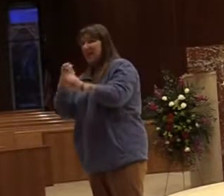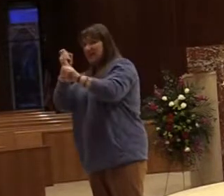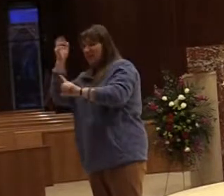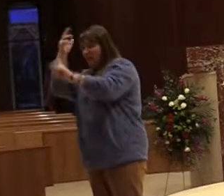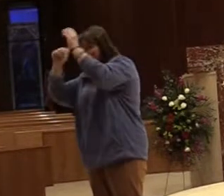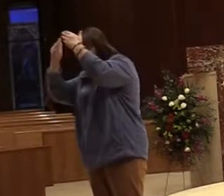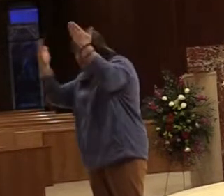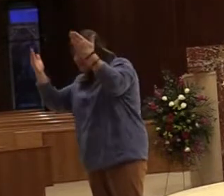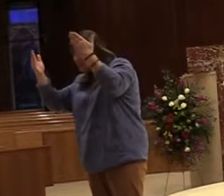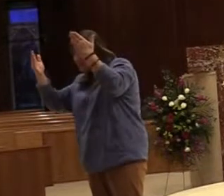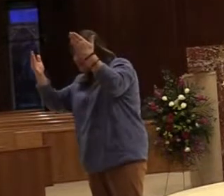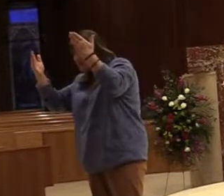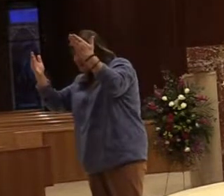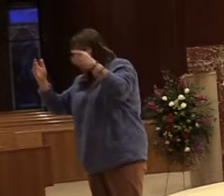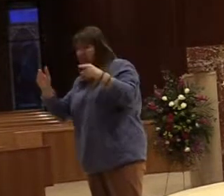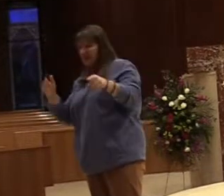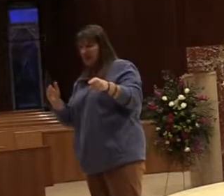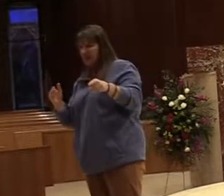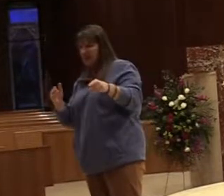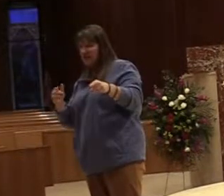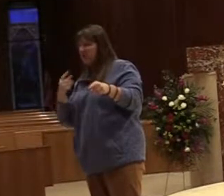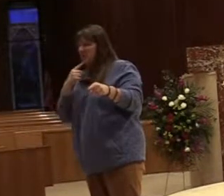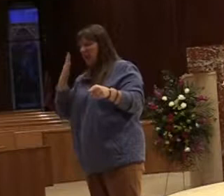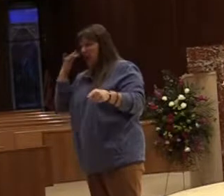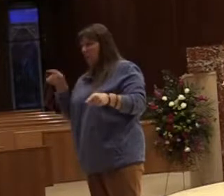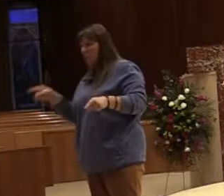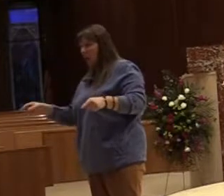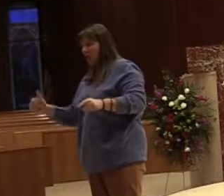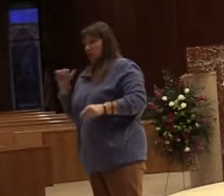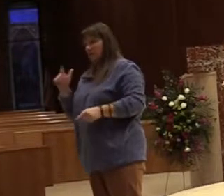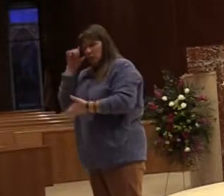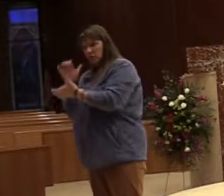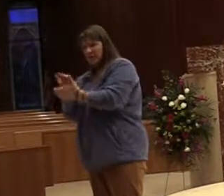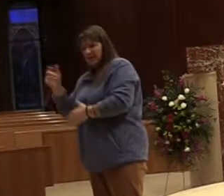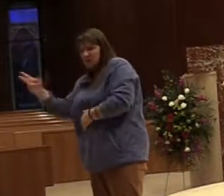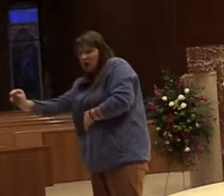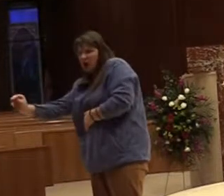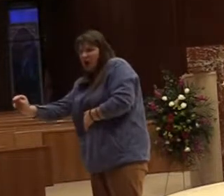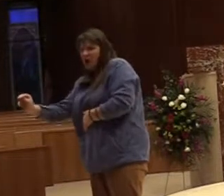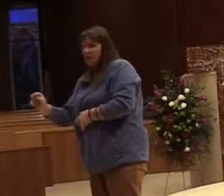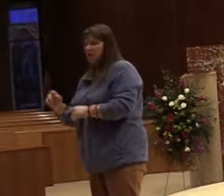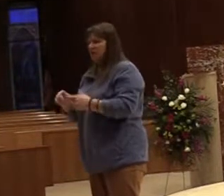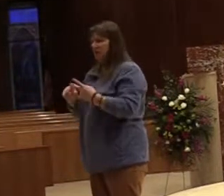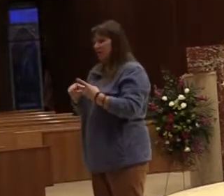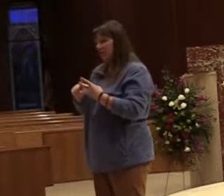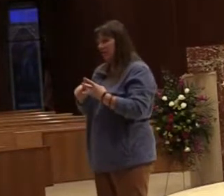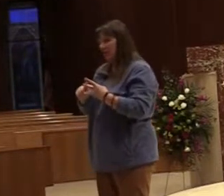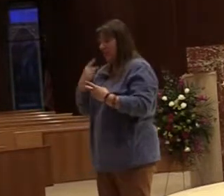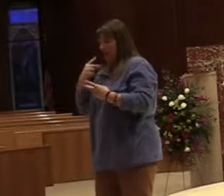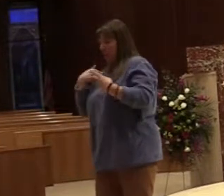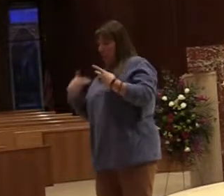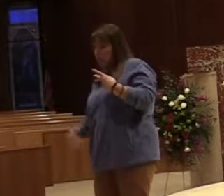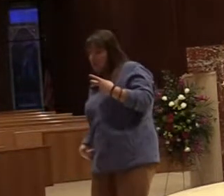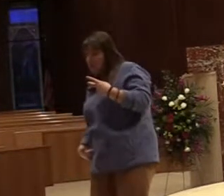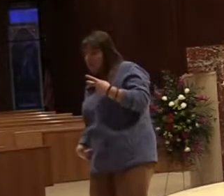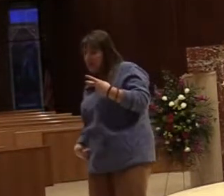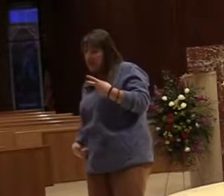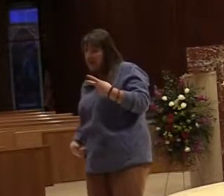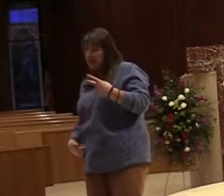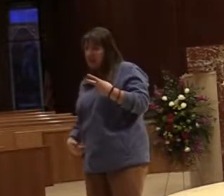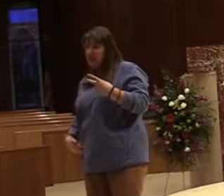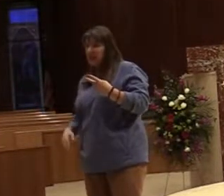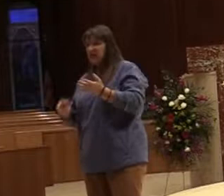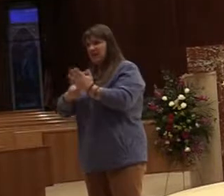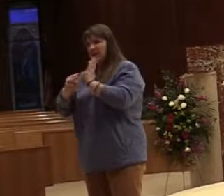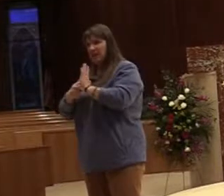origin, he will say, why did you not believe him? But if we say of human origin, then all